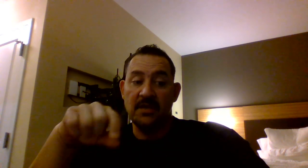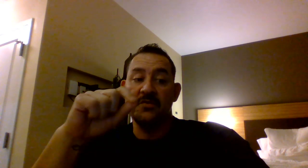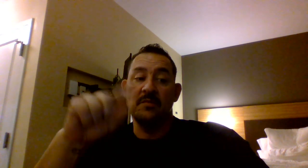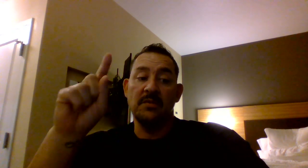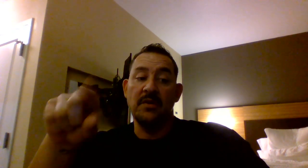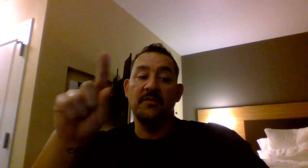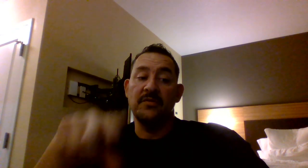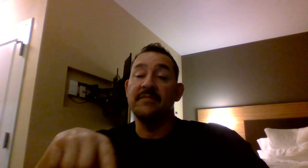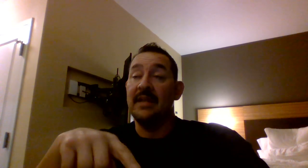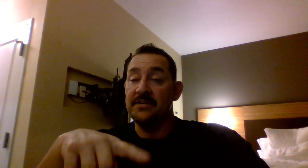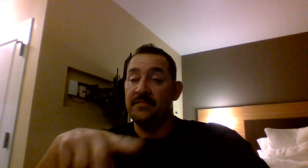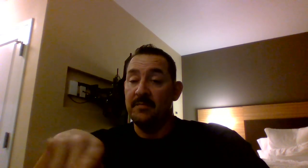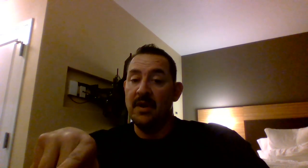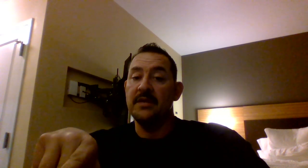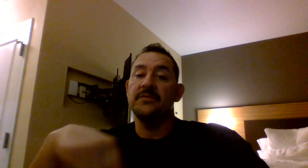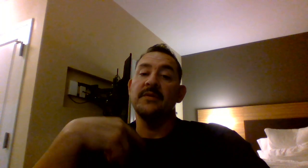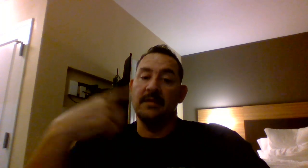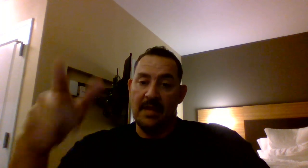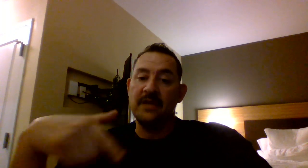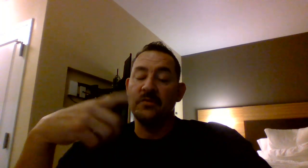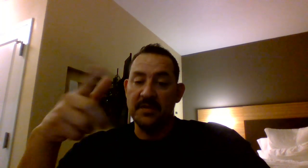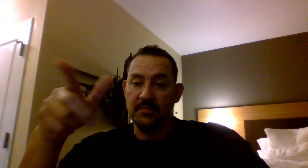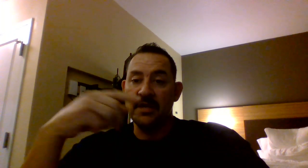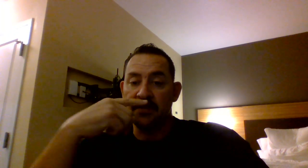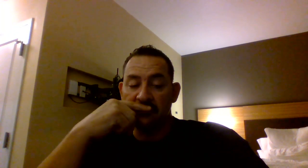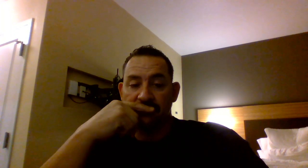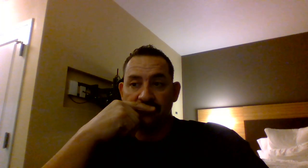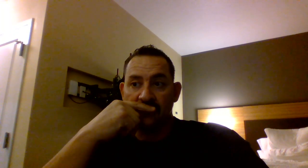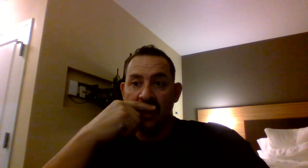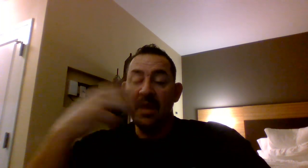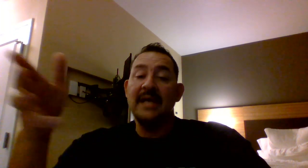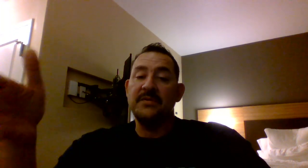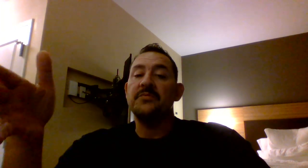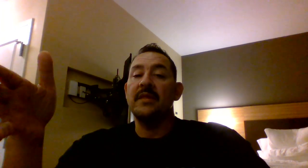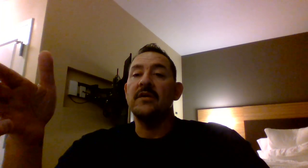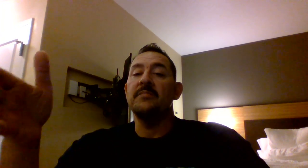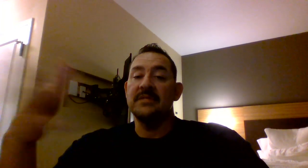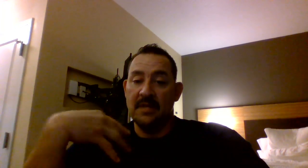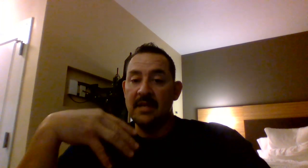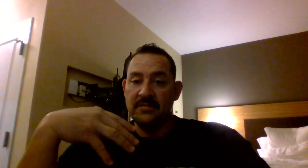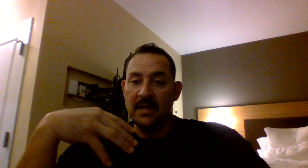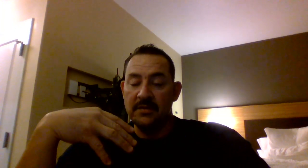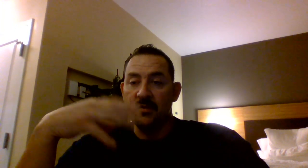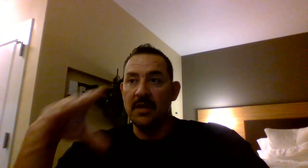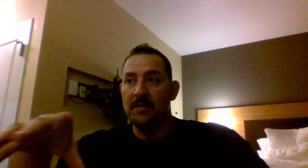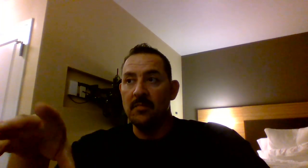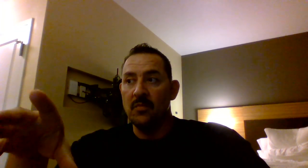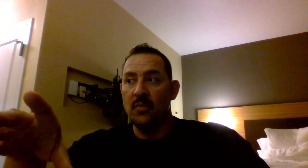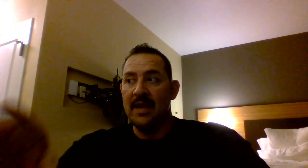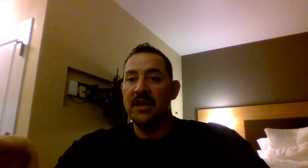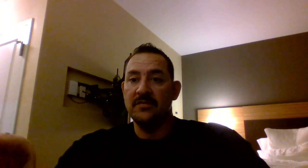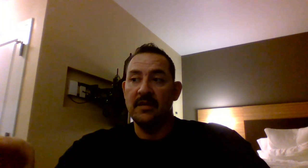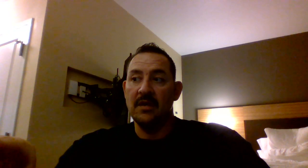CO2 and blown out during ventilation from the body during actual respiration. As a respiratory therapist, that's what I do. We actually